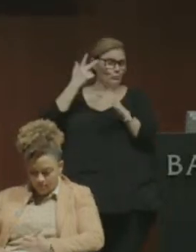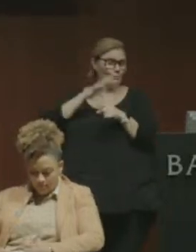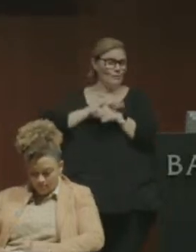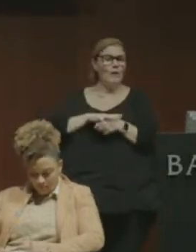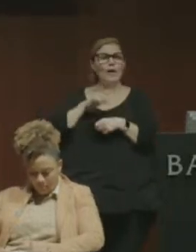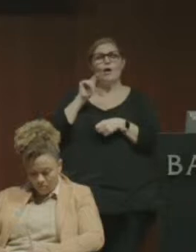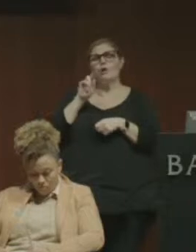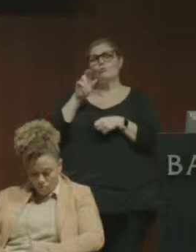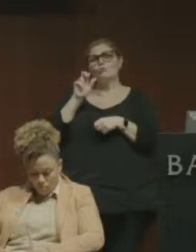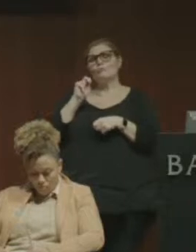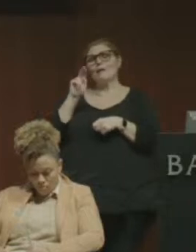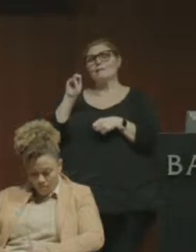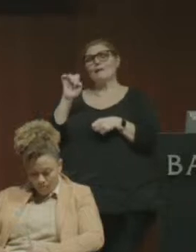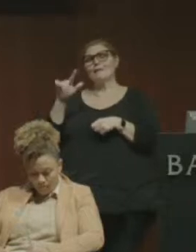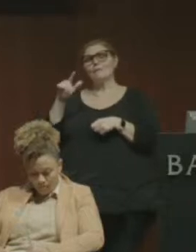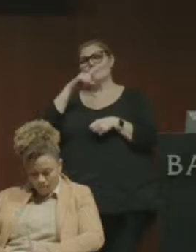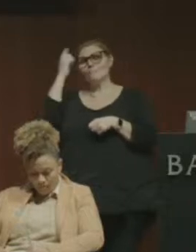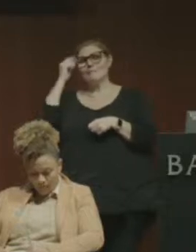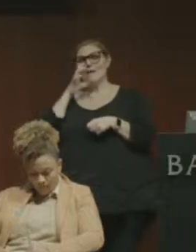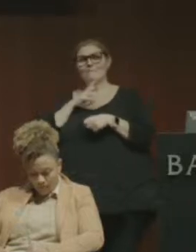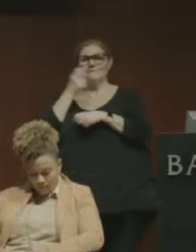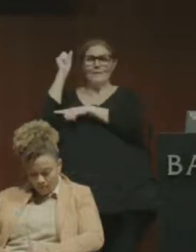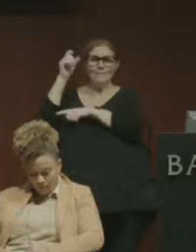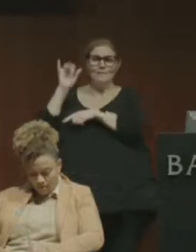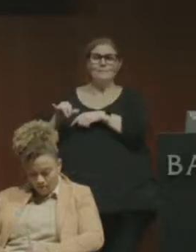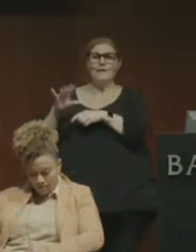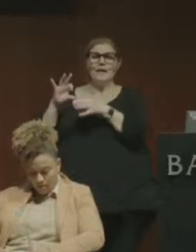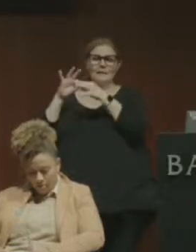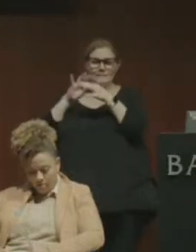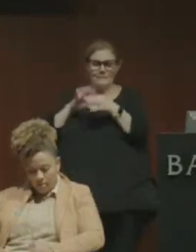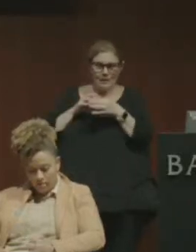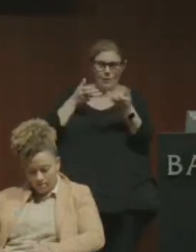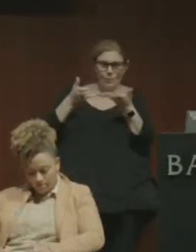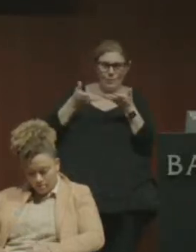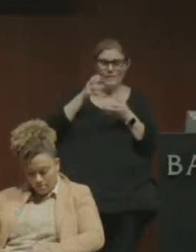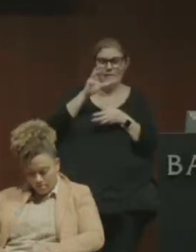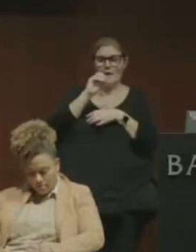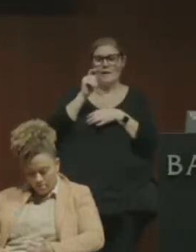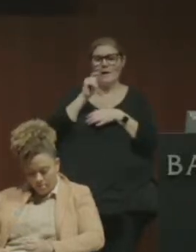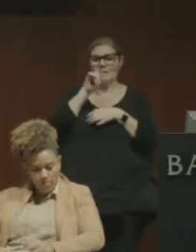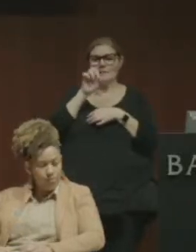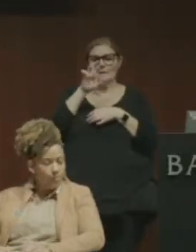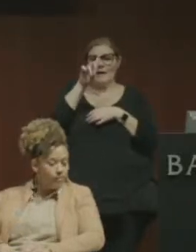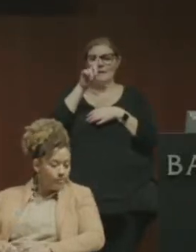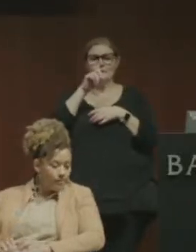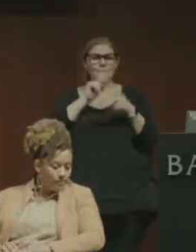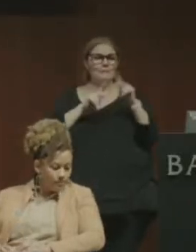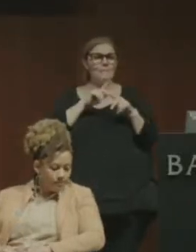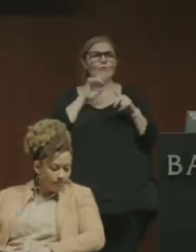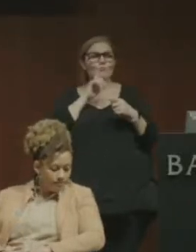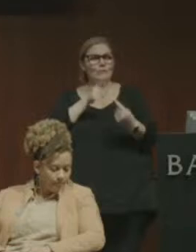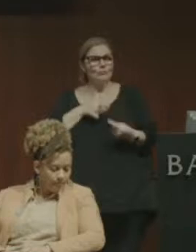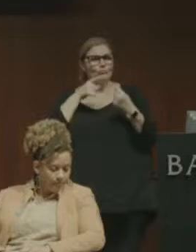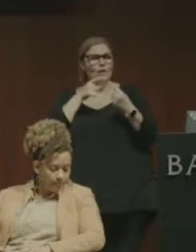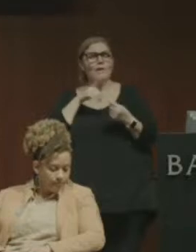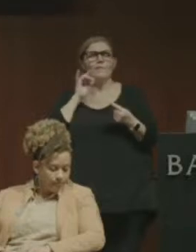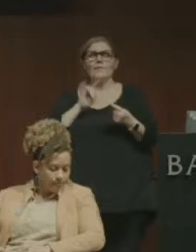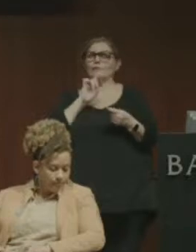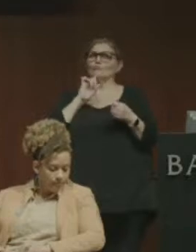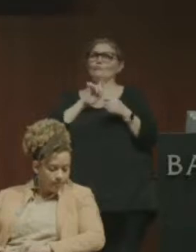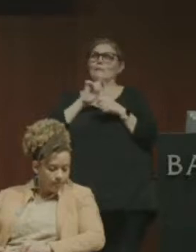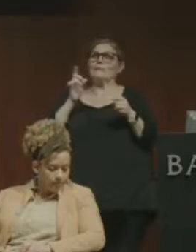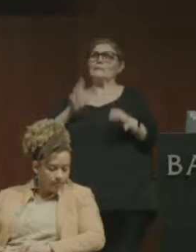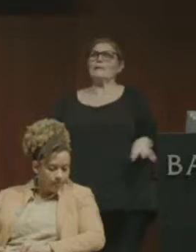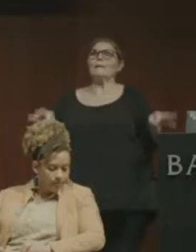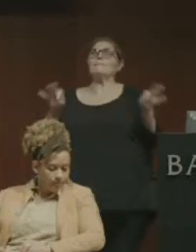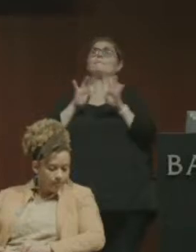transnational Black feminism and the sensitivity to and engagement with colonized people and the shared struggle. It's absolutely